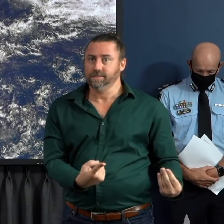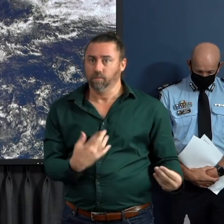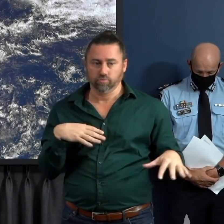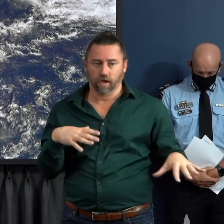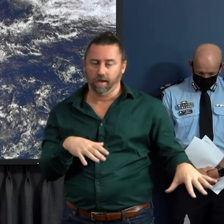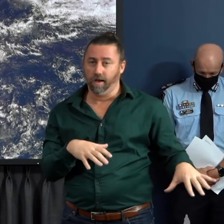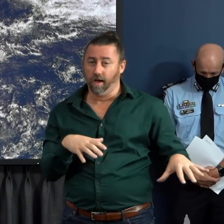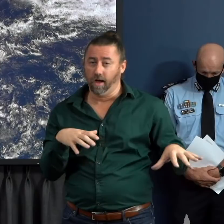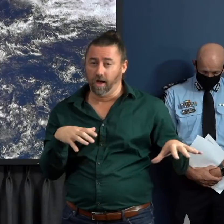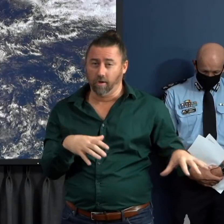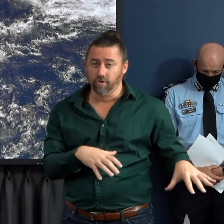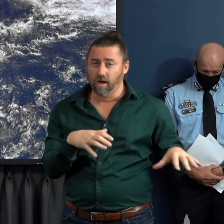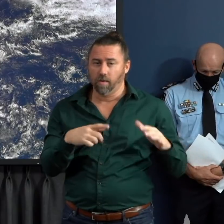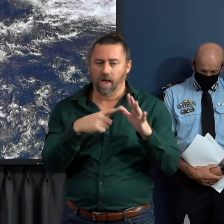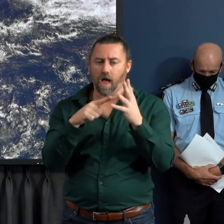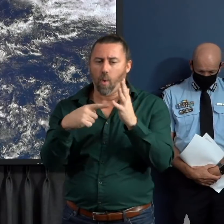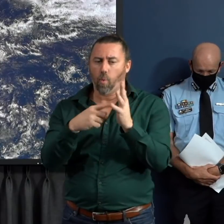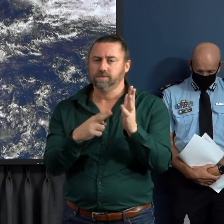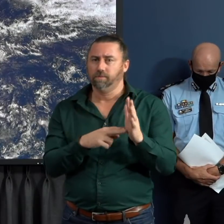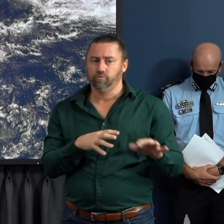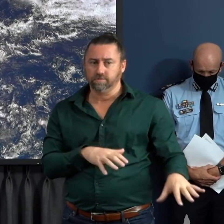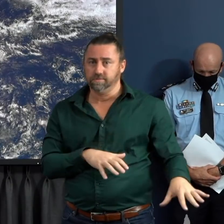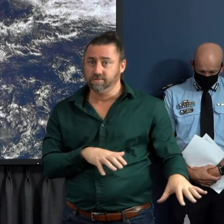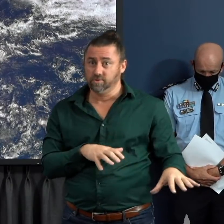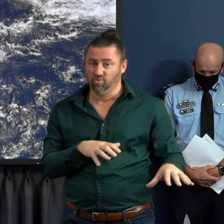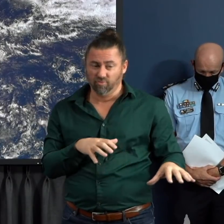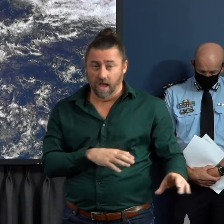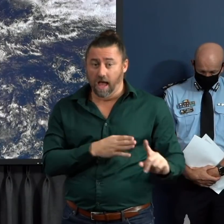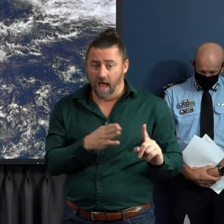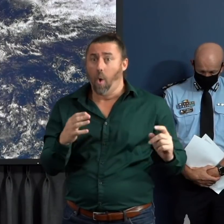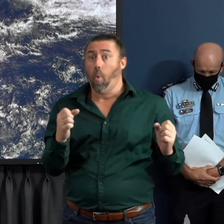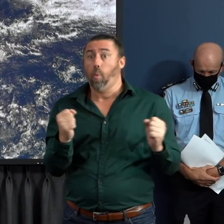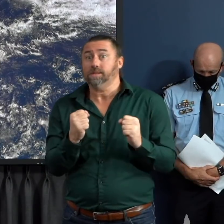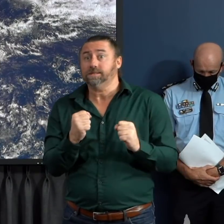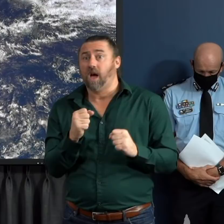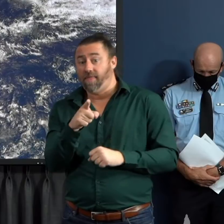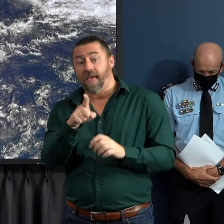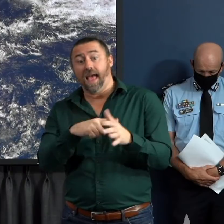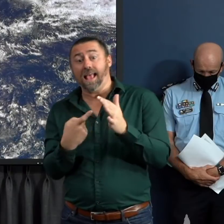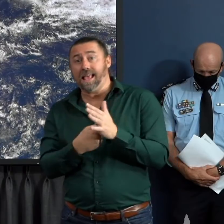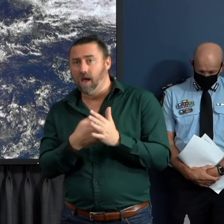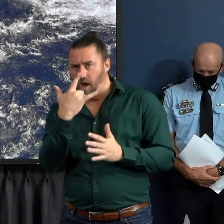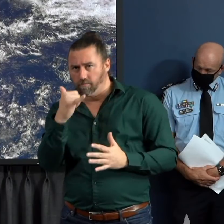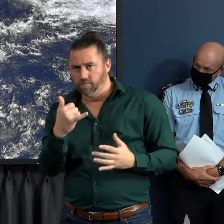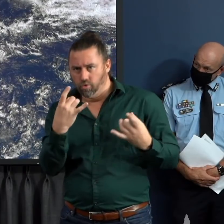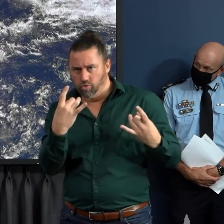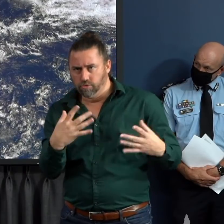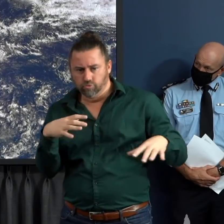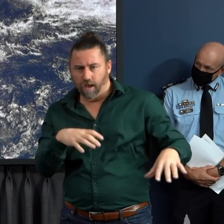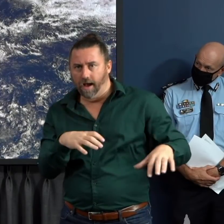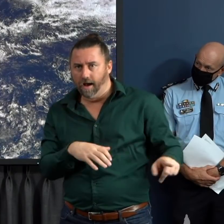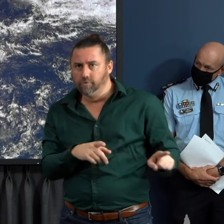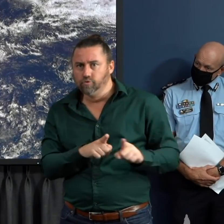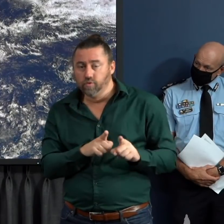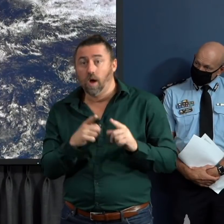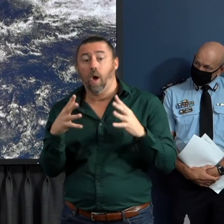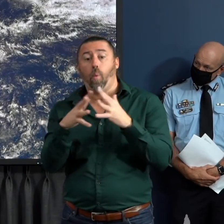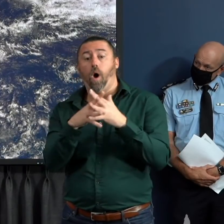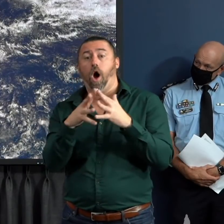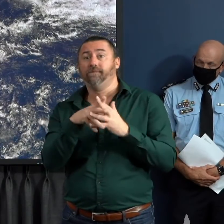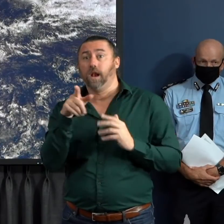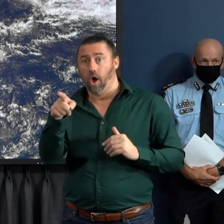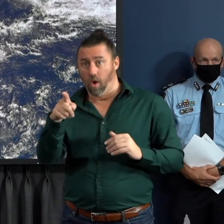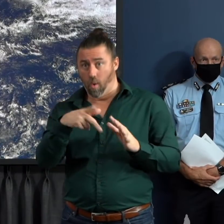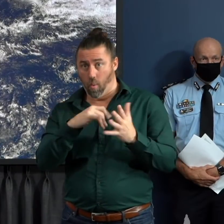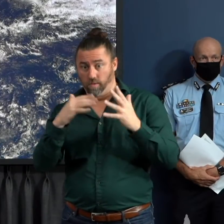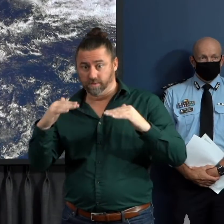wet autumn period and a long, wet winter period that year. Wivenhoe itself was at a much higher